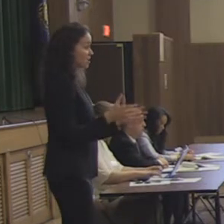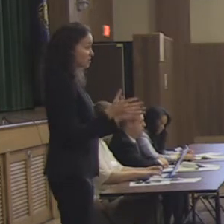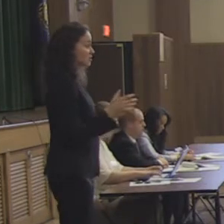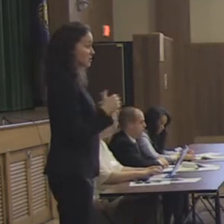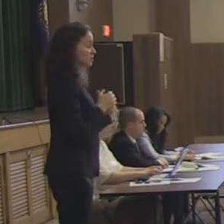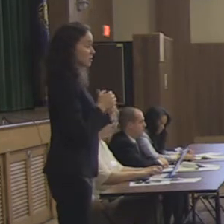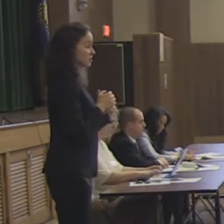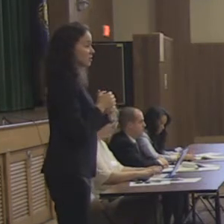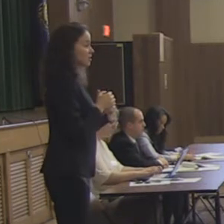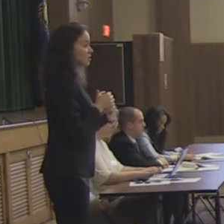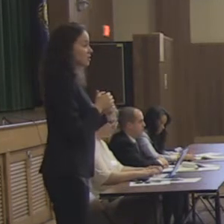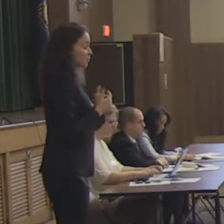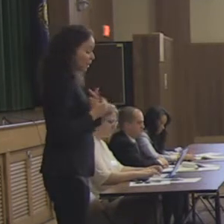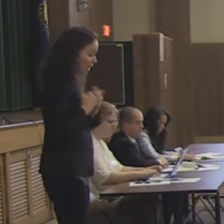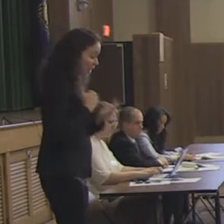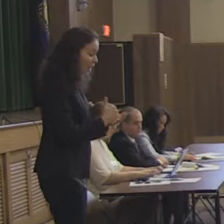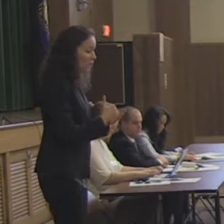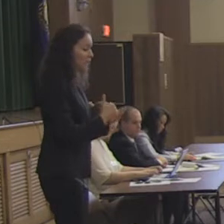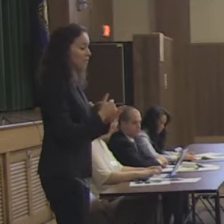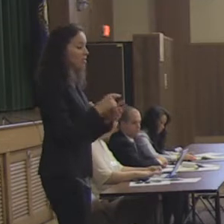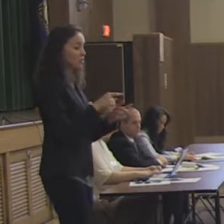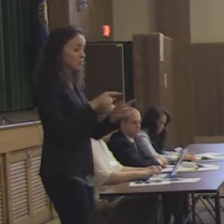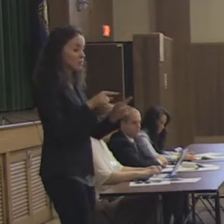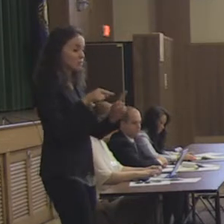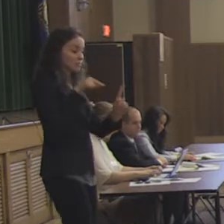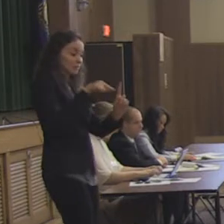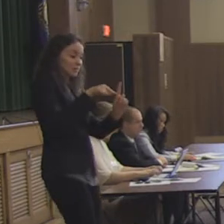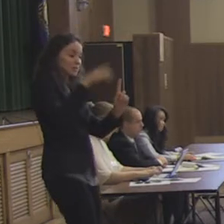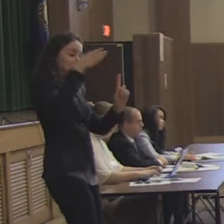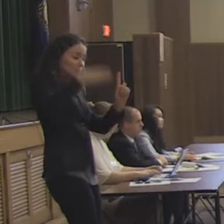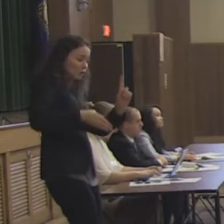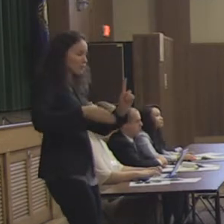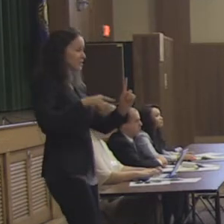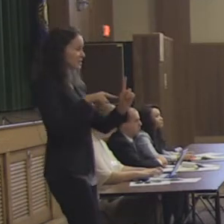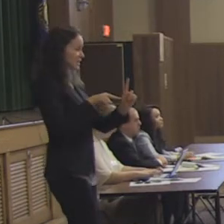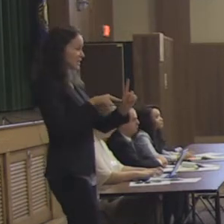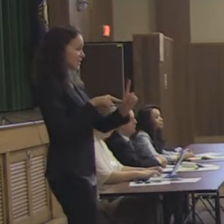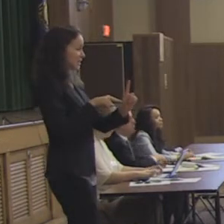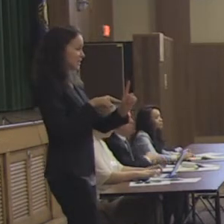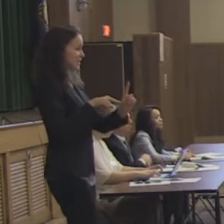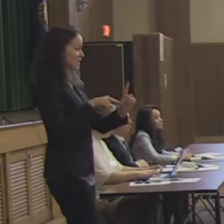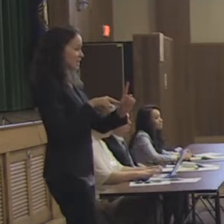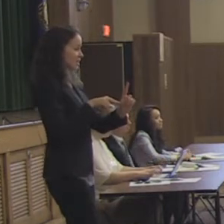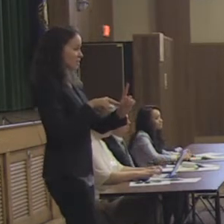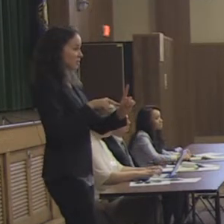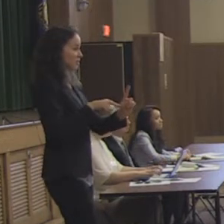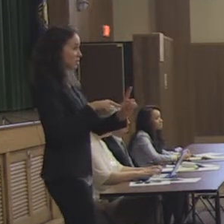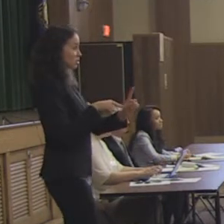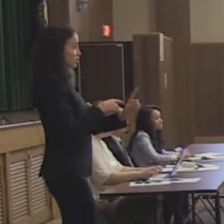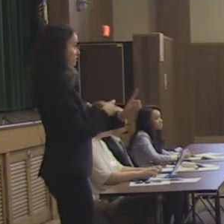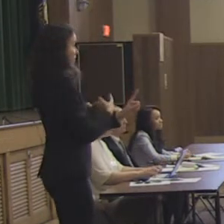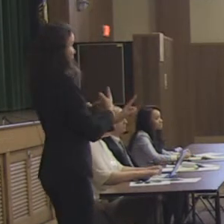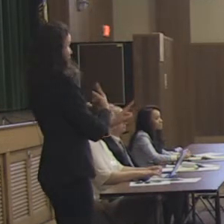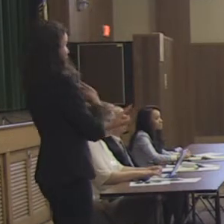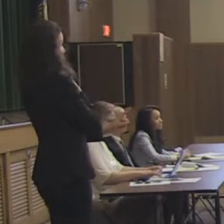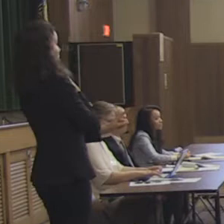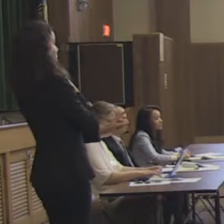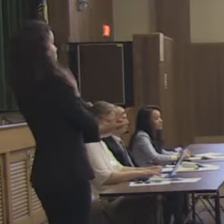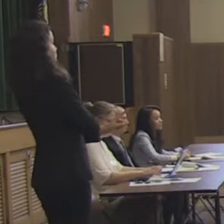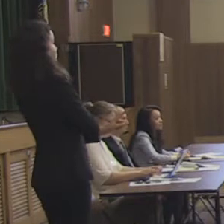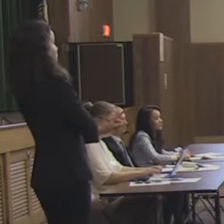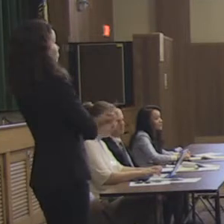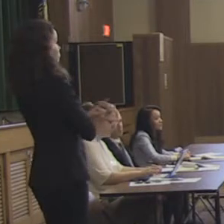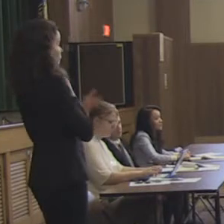in the lives of some real people who are being ground into dust by